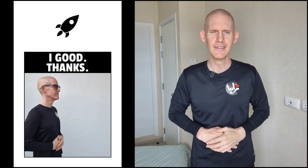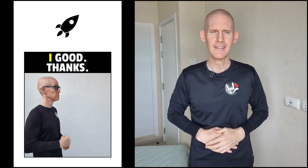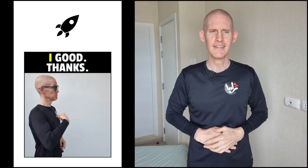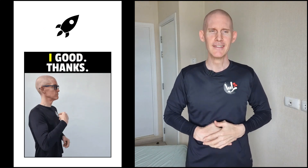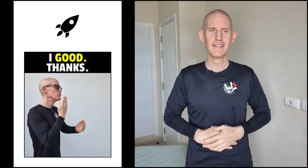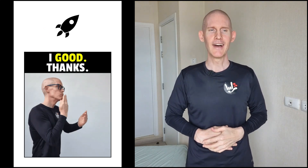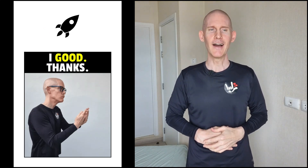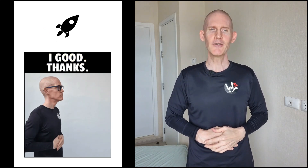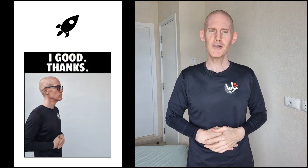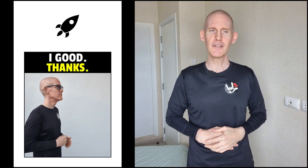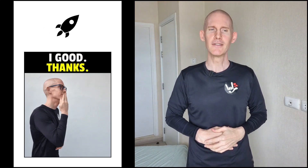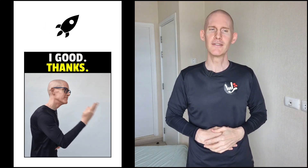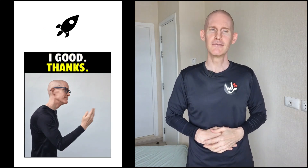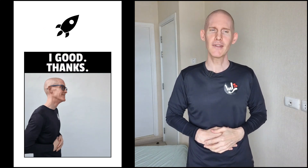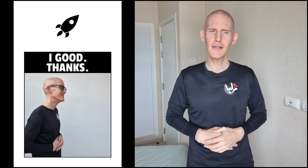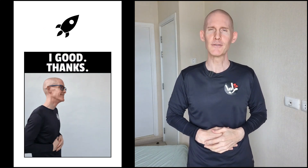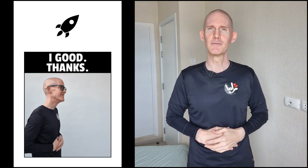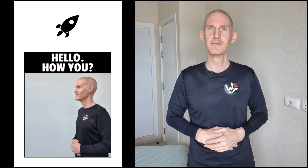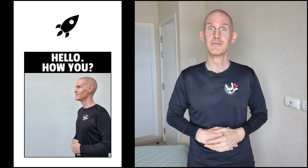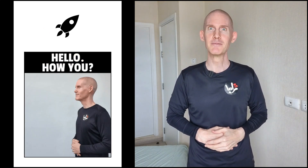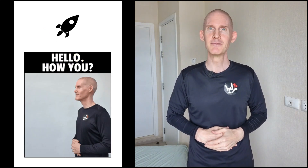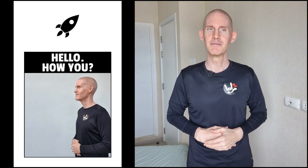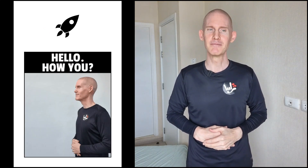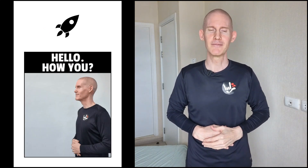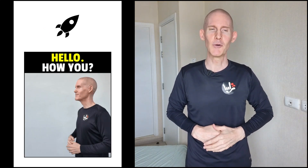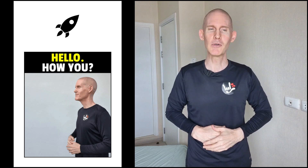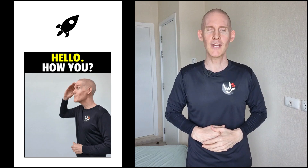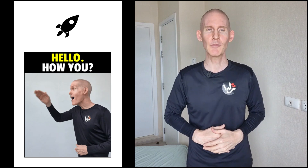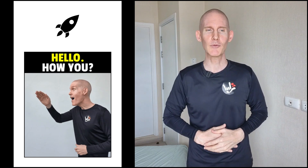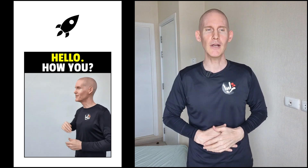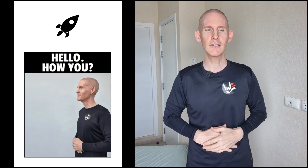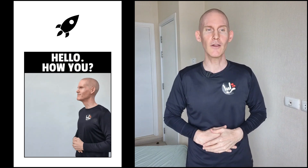you? I, good, thanks.